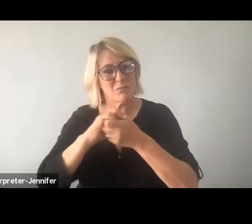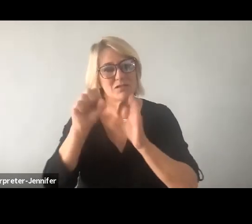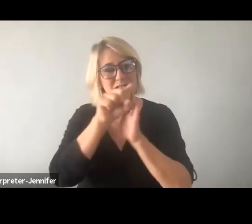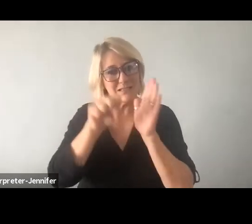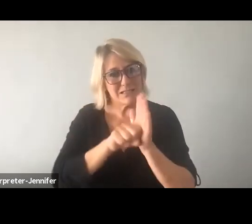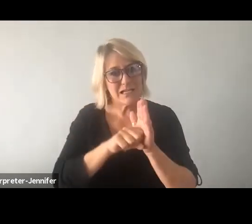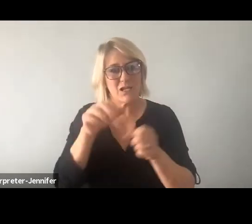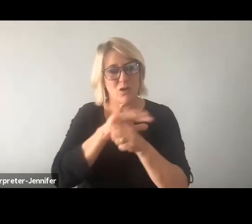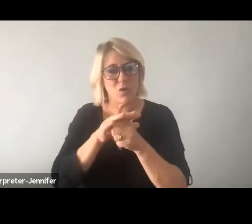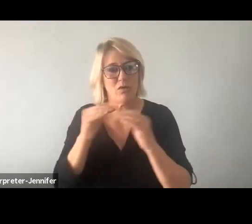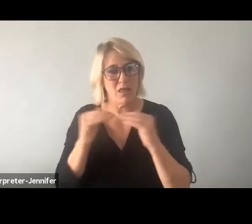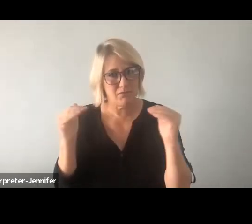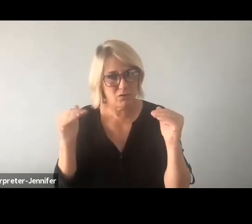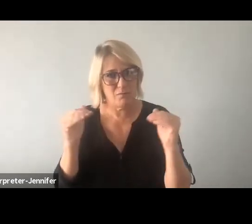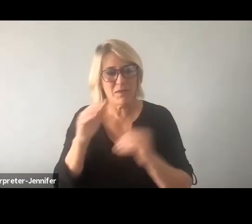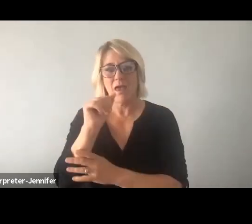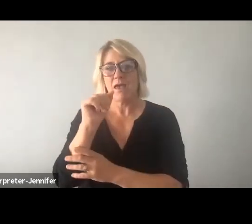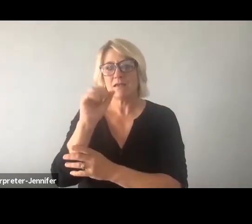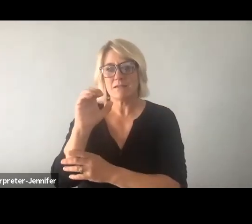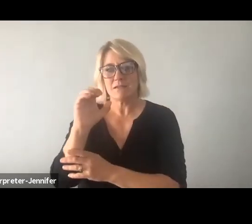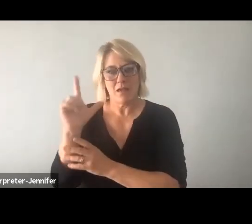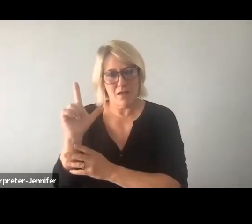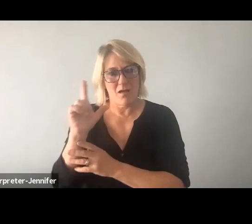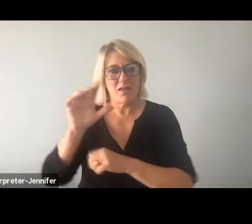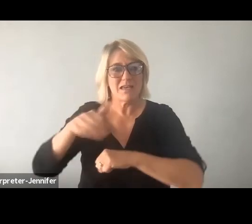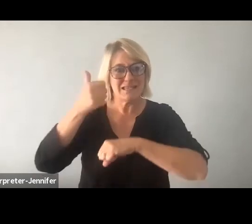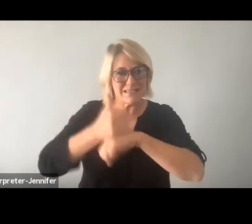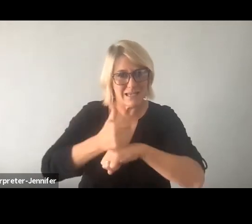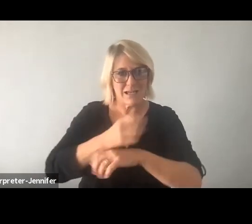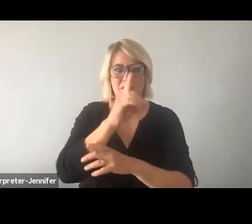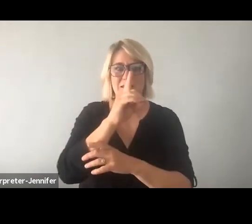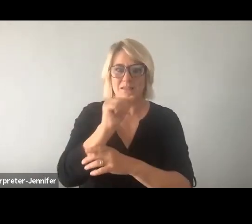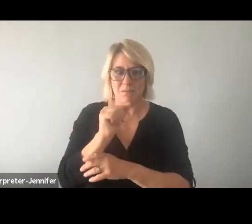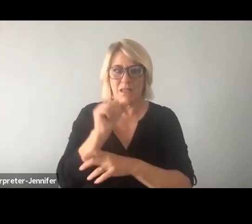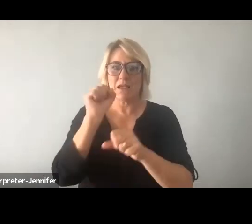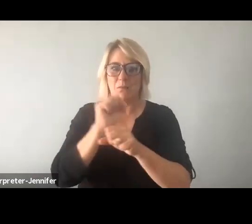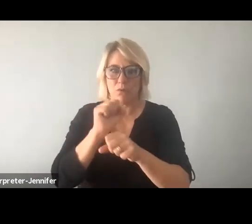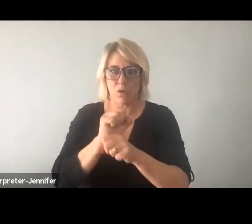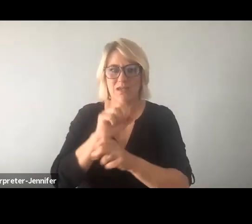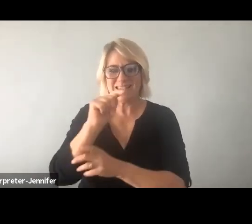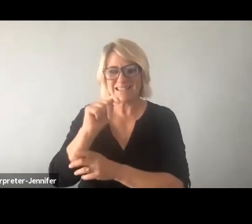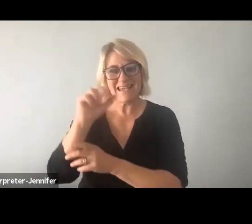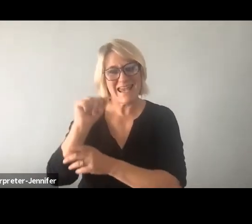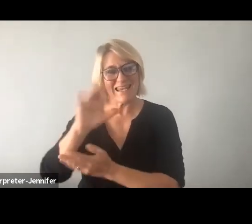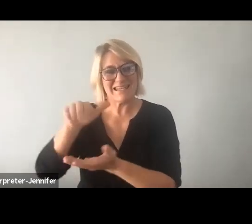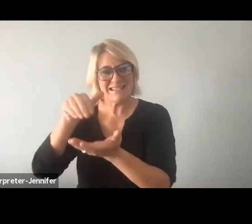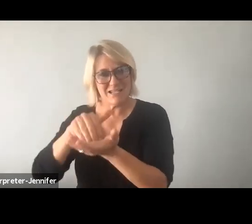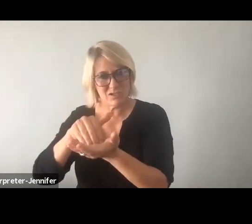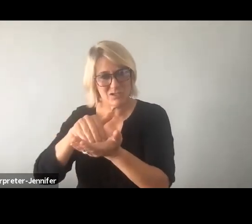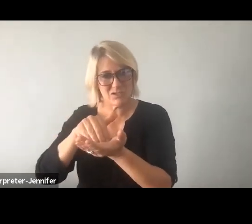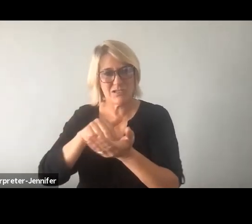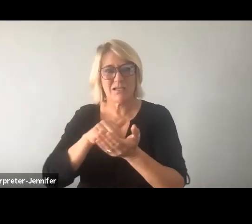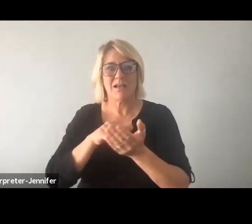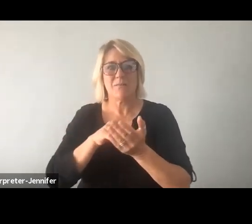local level, ACL has established the Disability Employment TA Center, which brings together all